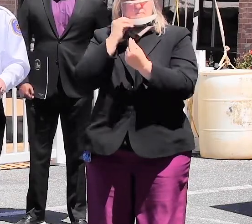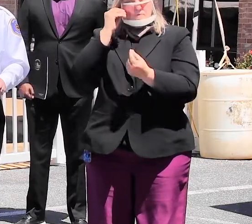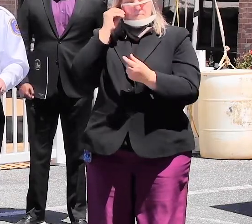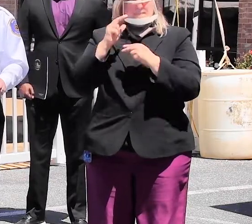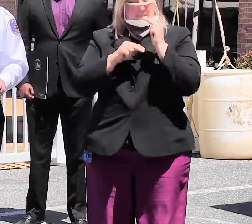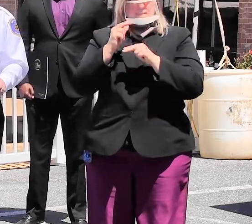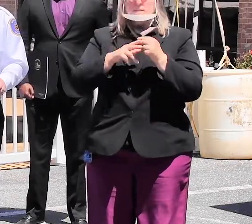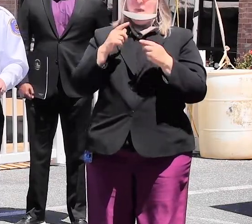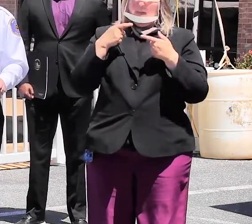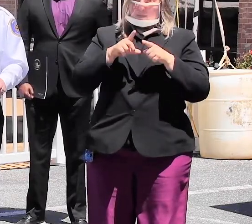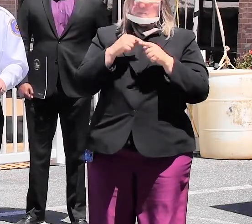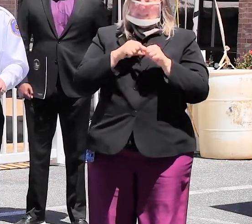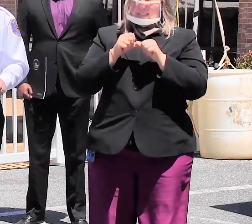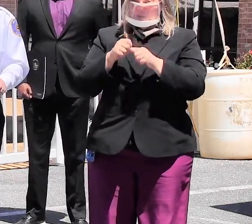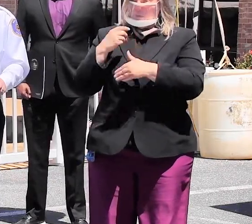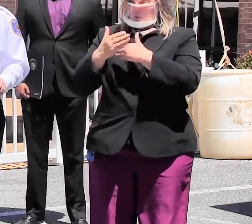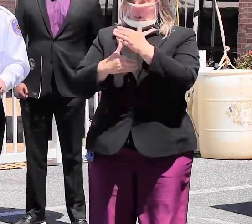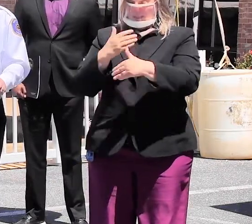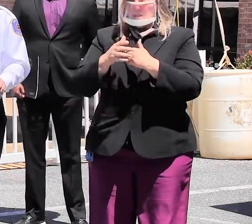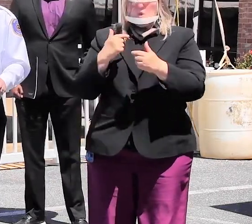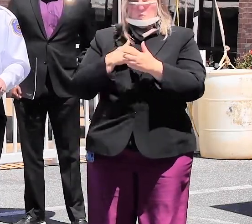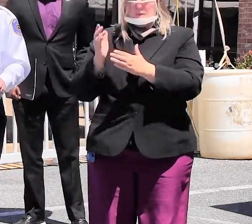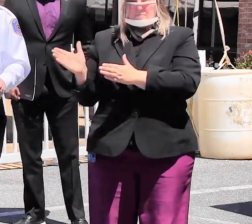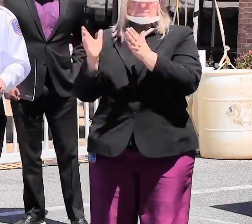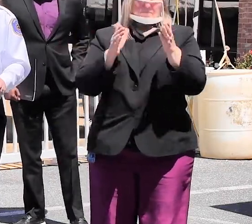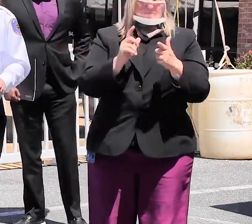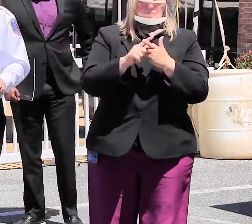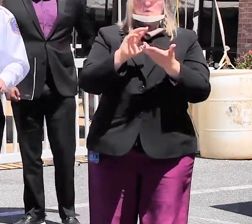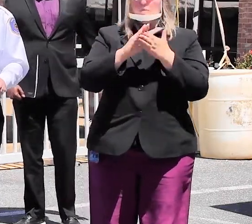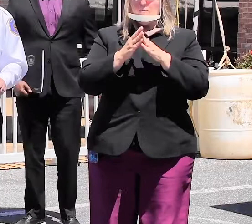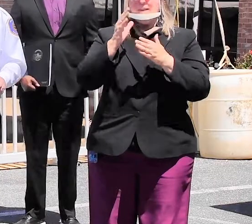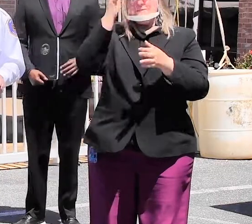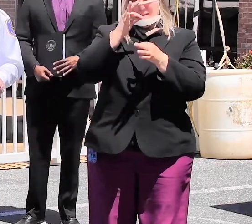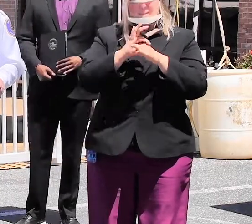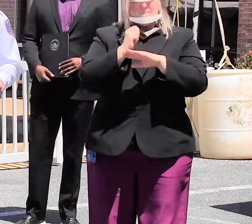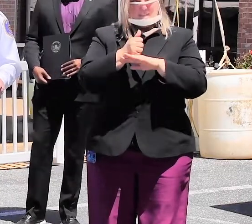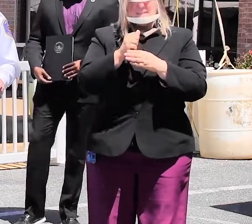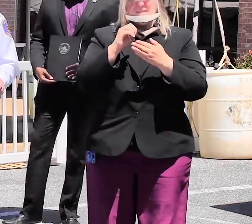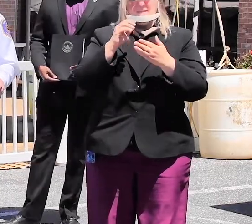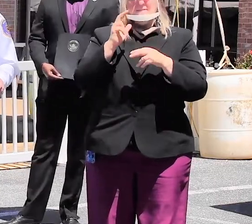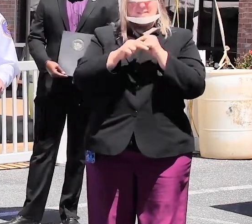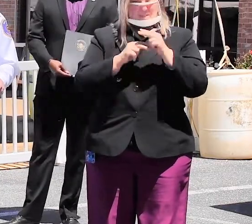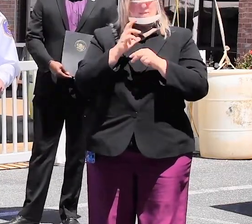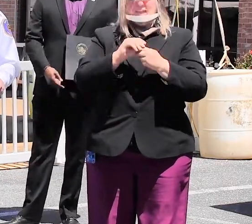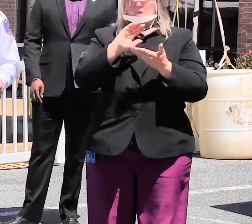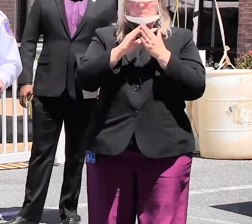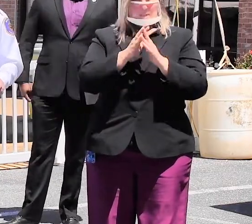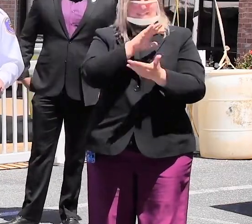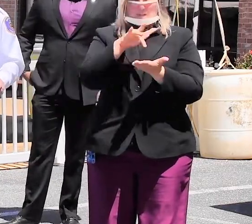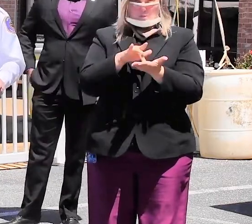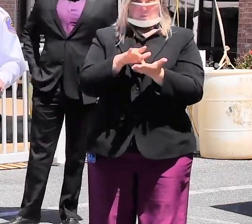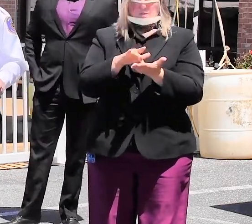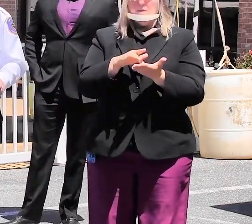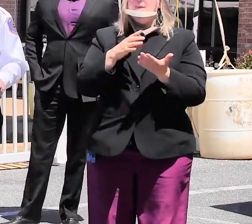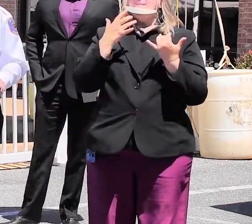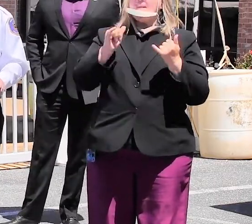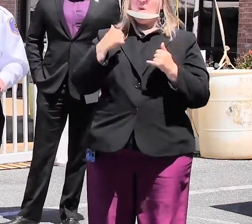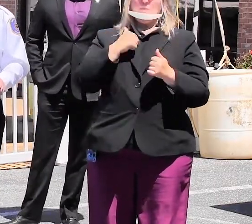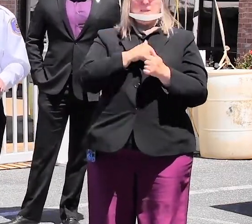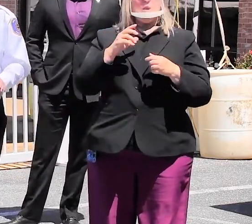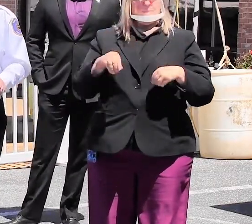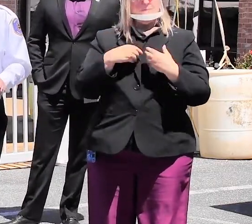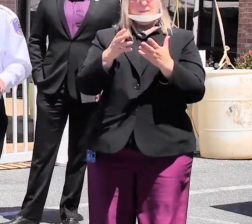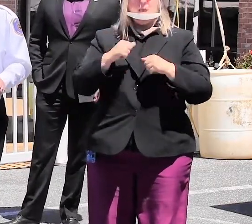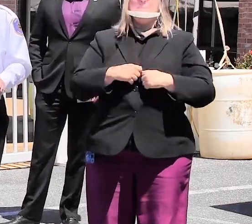to progress, we moved into community faith-based facilities and community centers. Now, we are providing